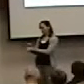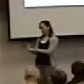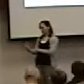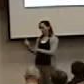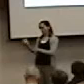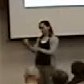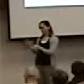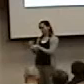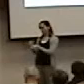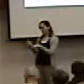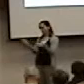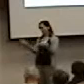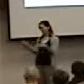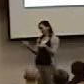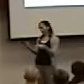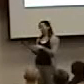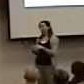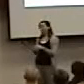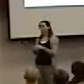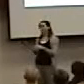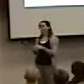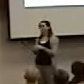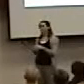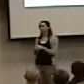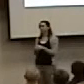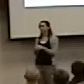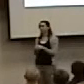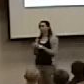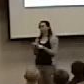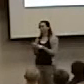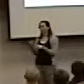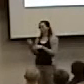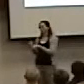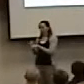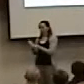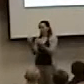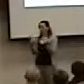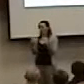single task, however, had several aspects to it.